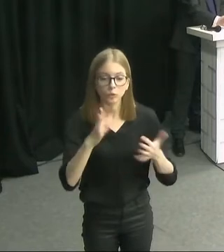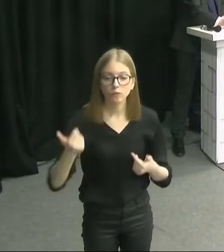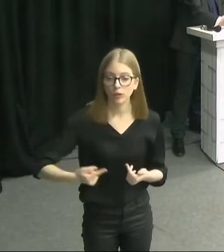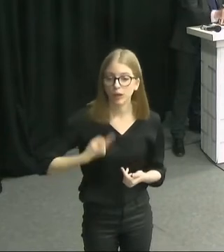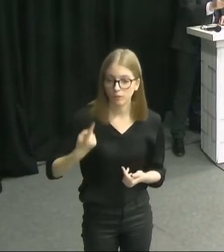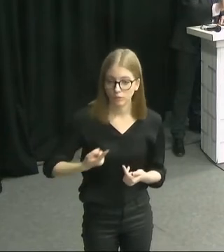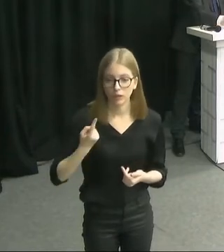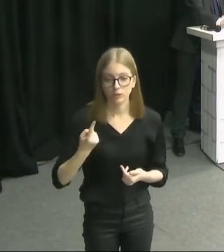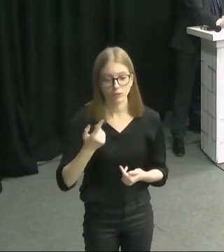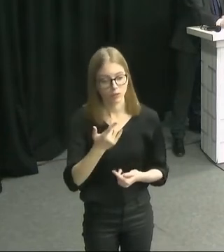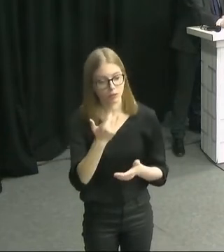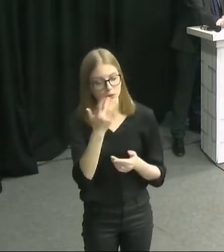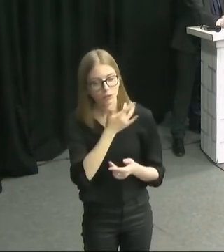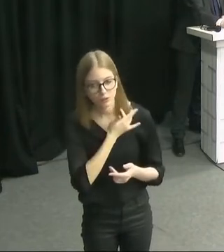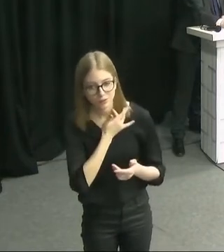there is